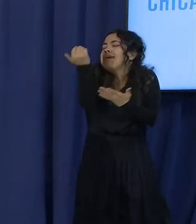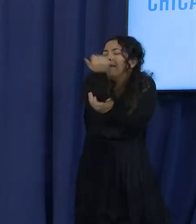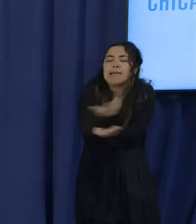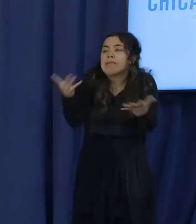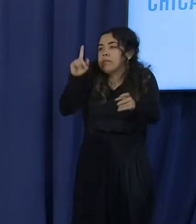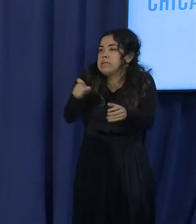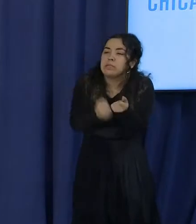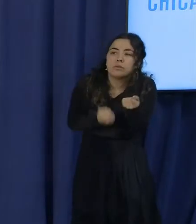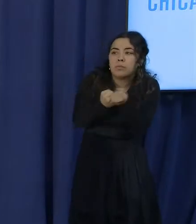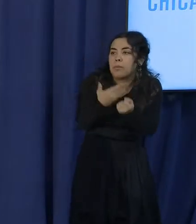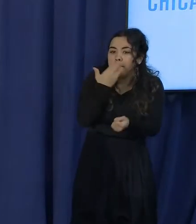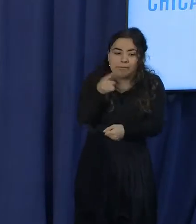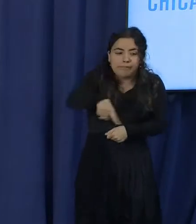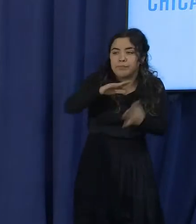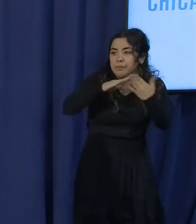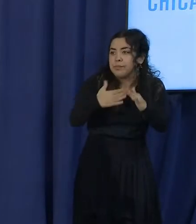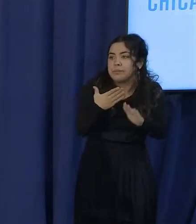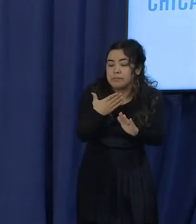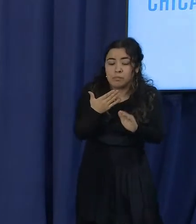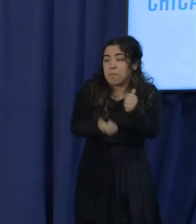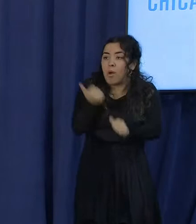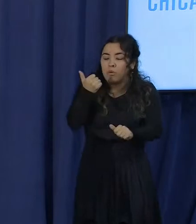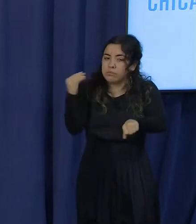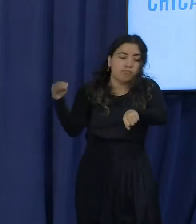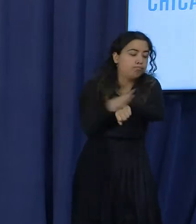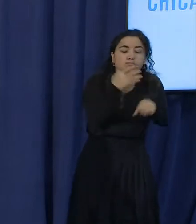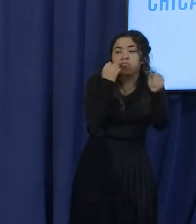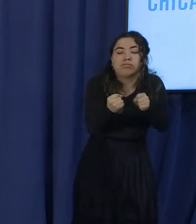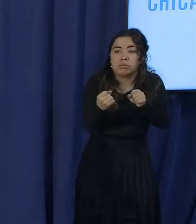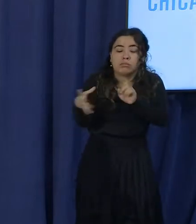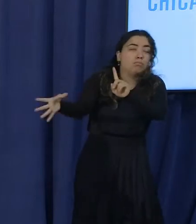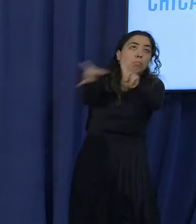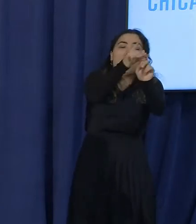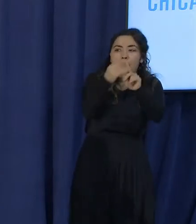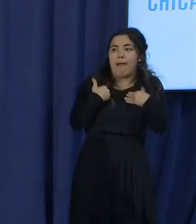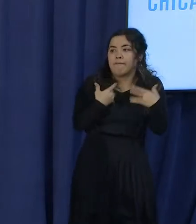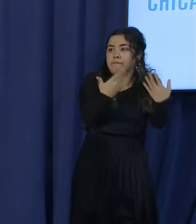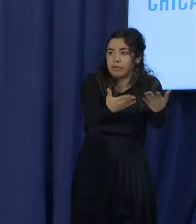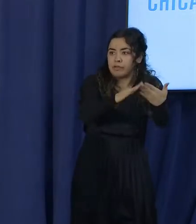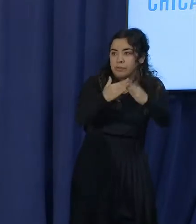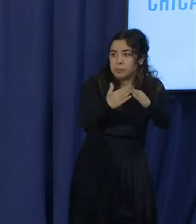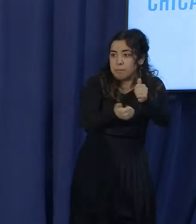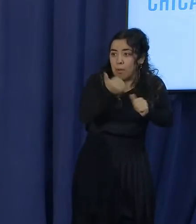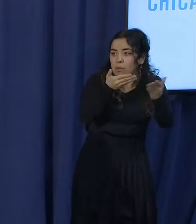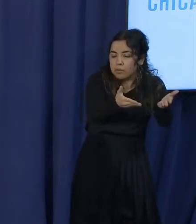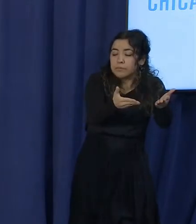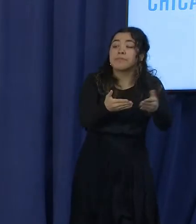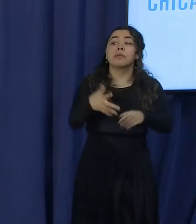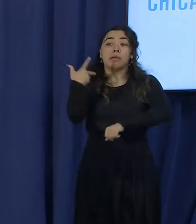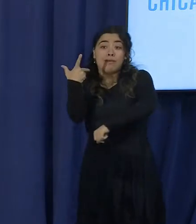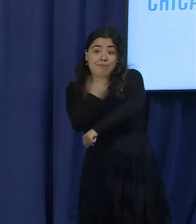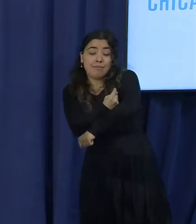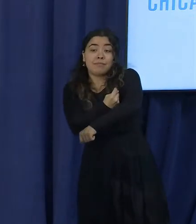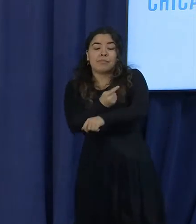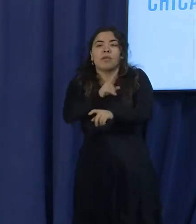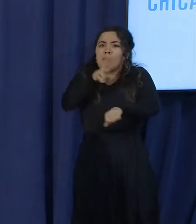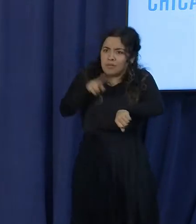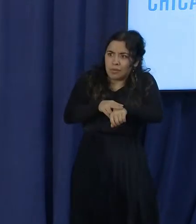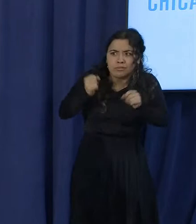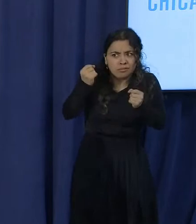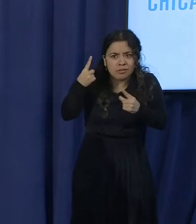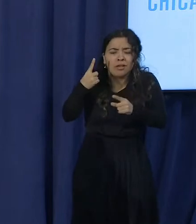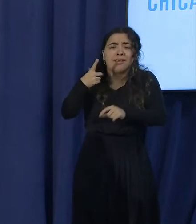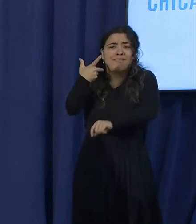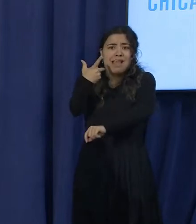best support those communities that are being hardest hit by COVID. Now, with the availability of the vaccine, of course, is at the heart of